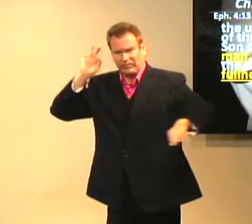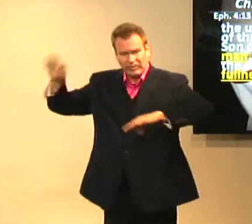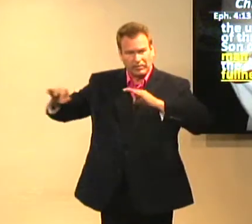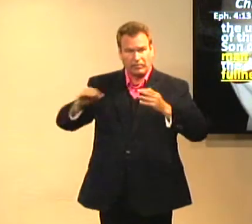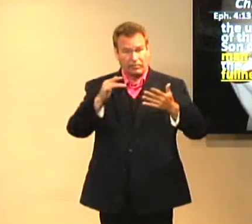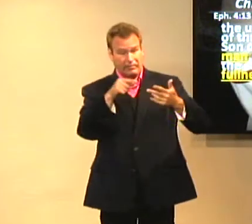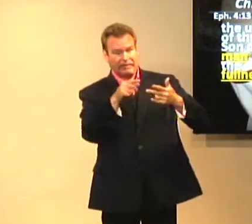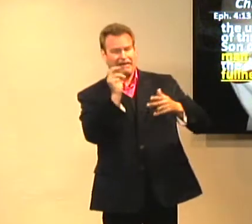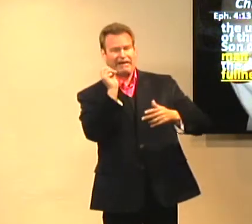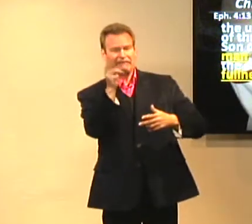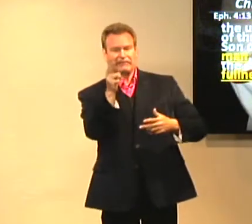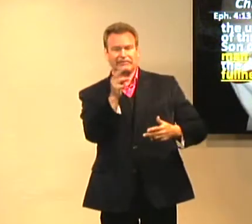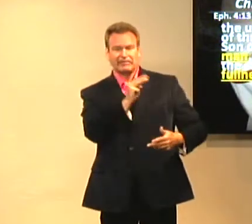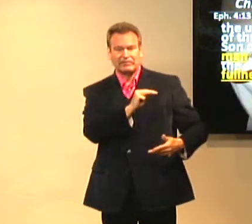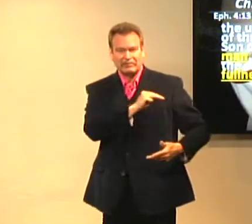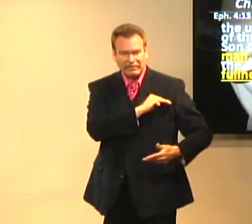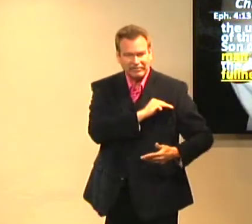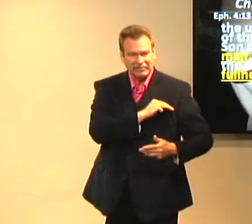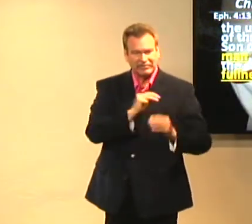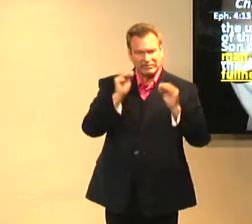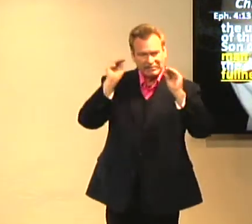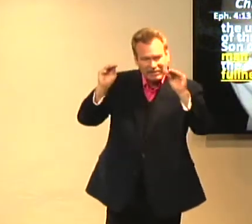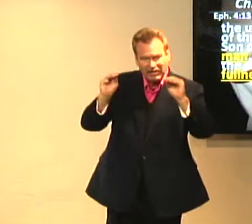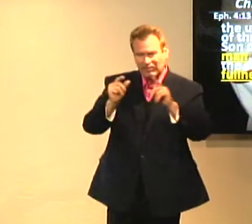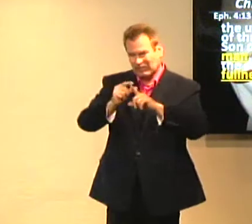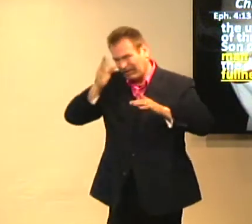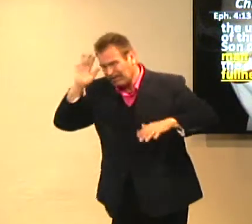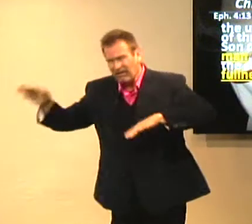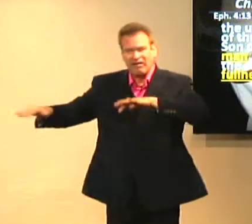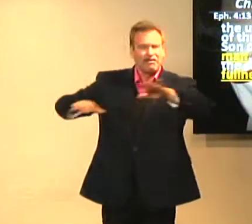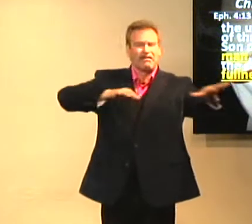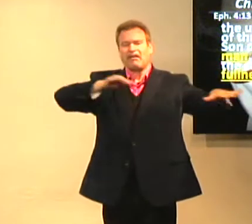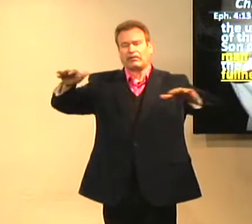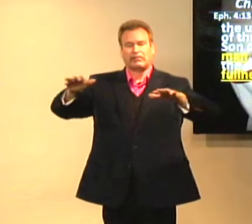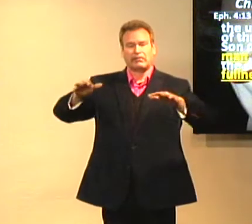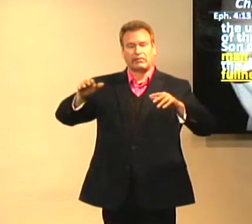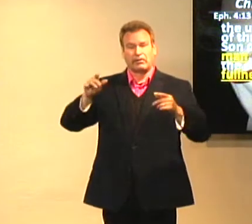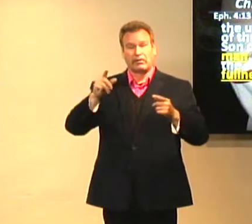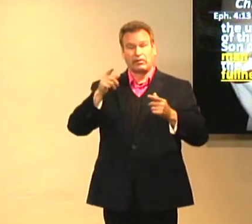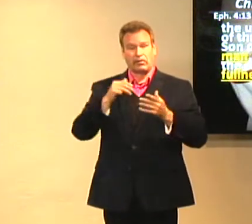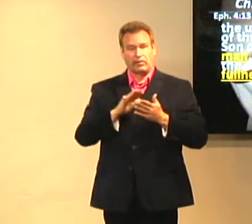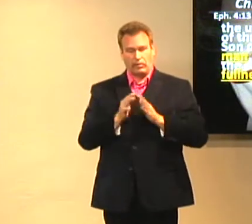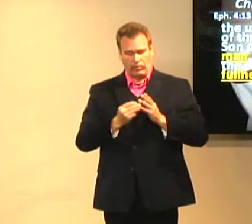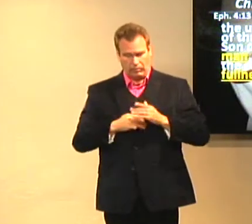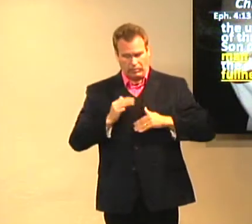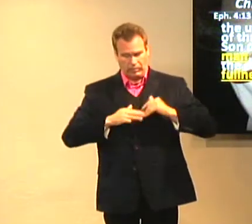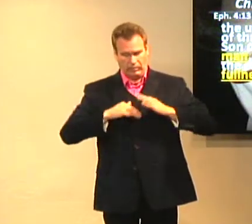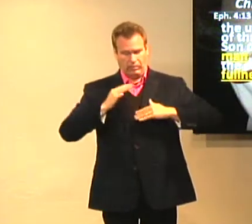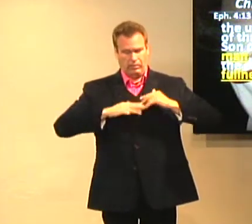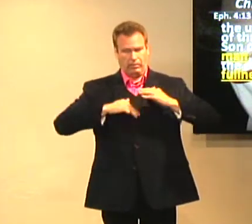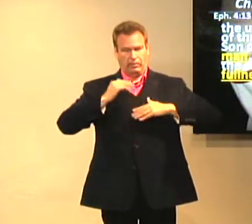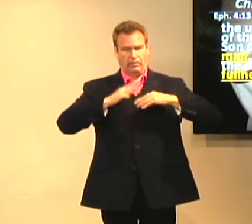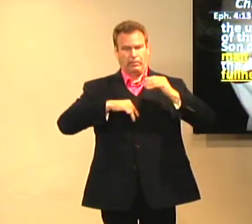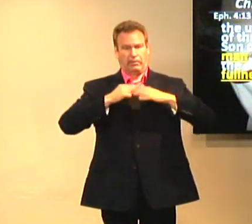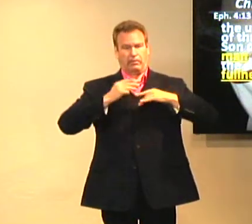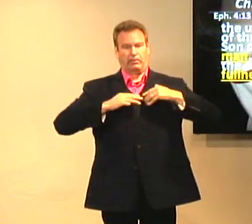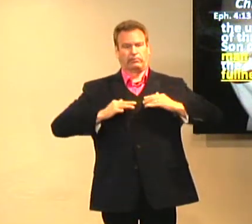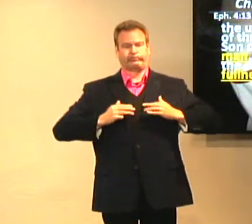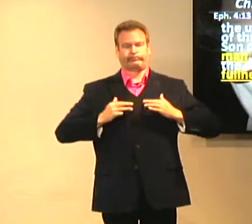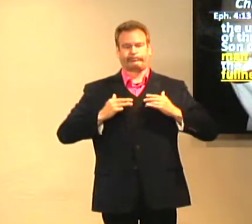preach the good news throughout all of the world. Go out and do ministries. Go out and do missionary work. And all